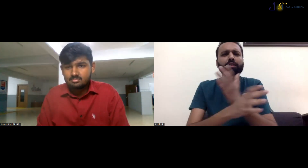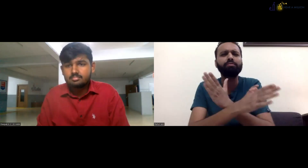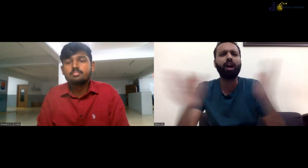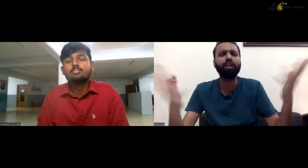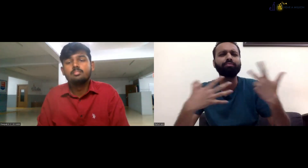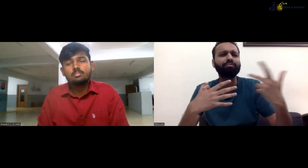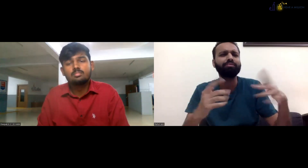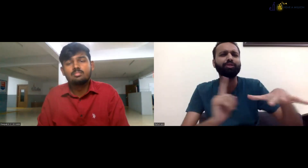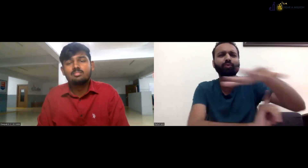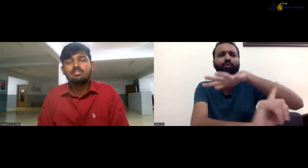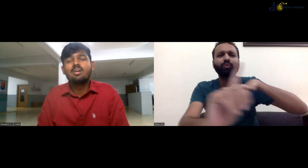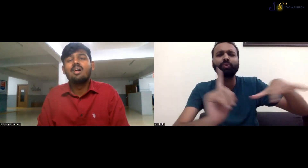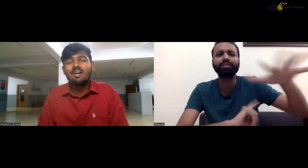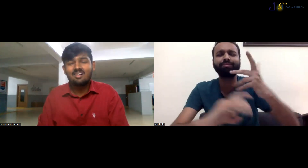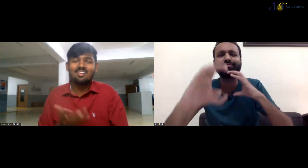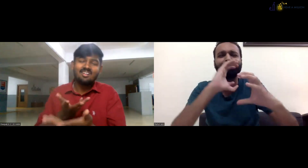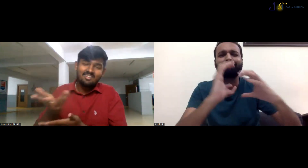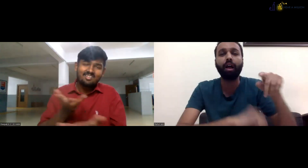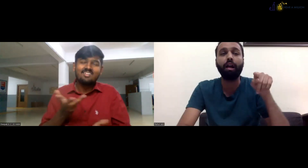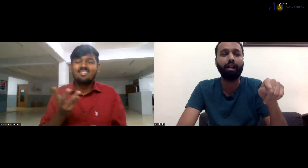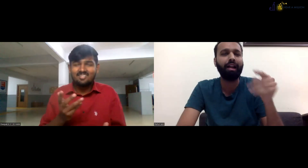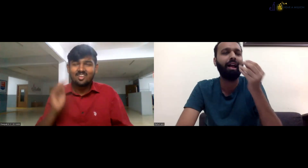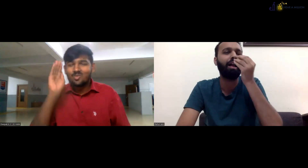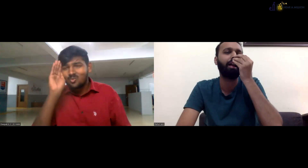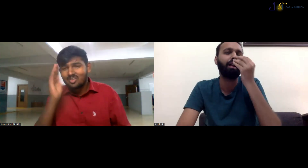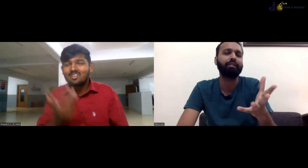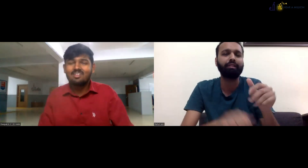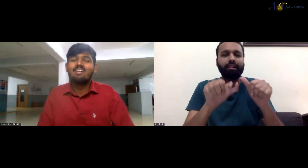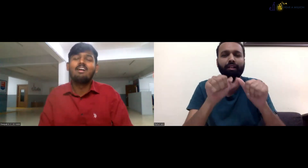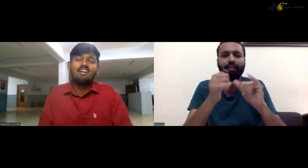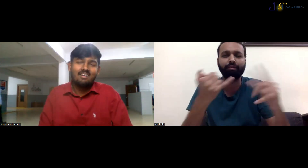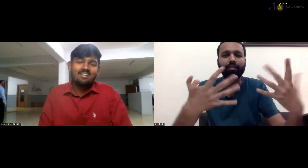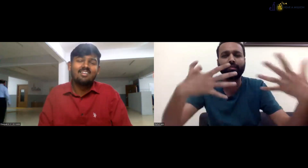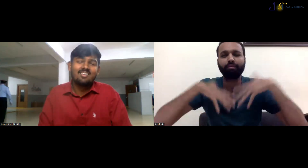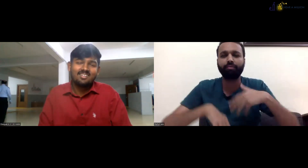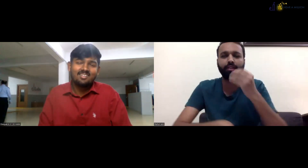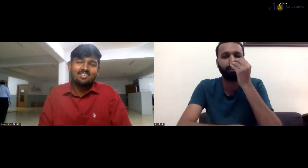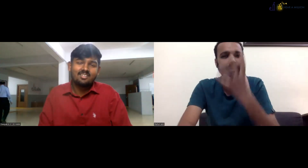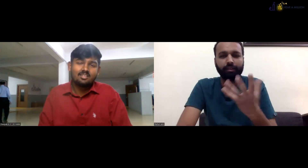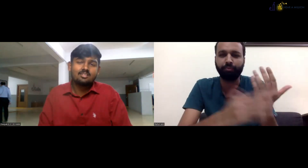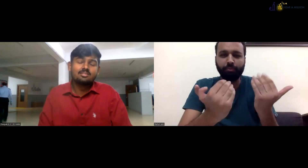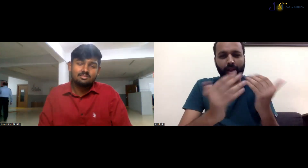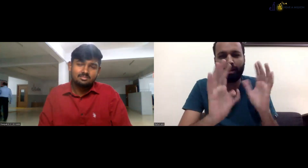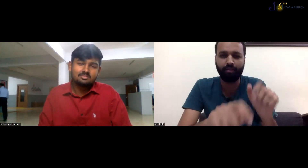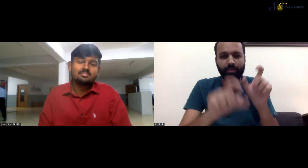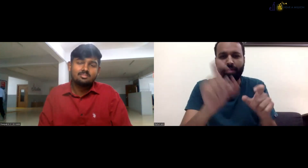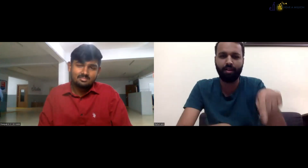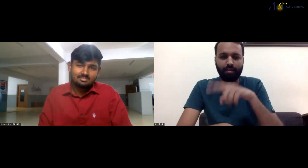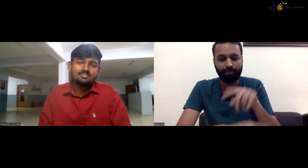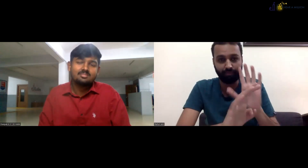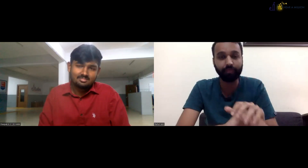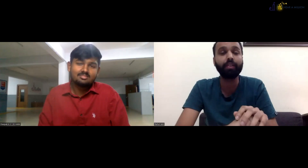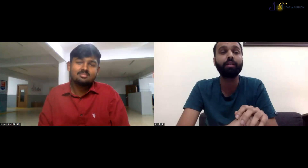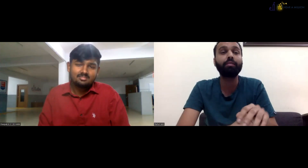academic discussions and stuff like that, so that is not the conversations, right? These are the general conversations. So if you